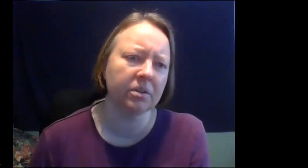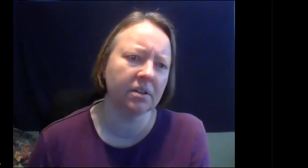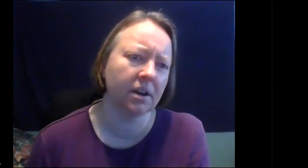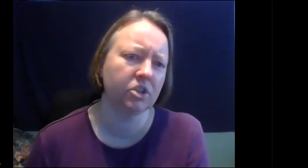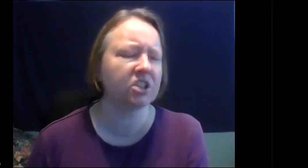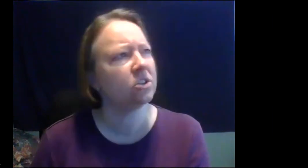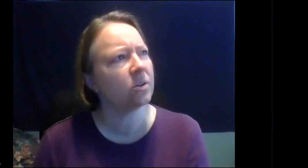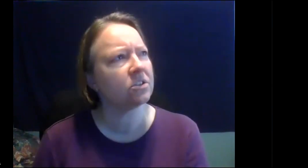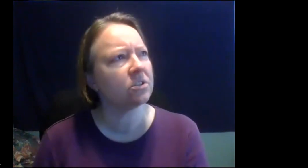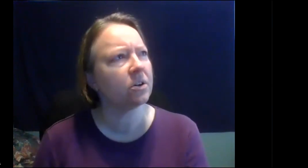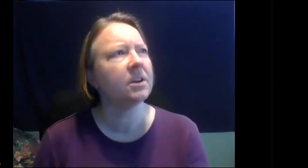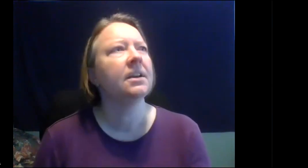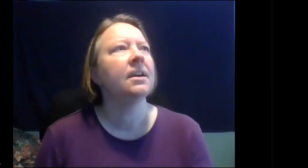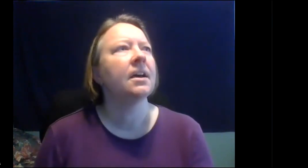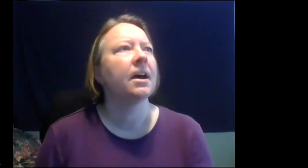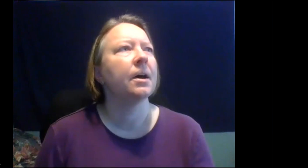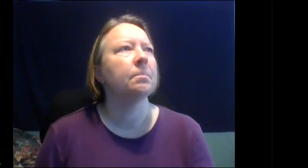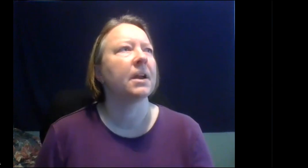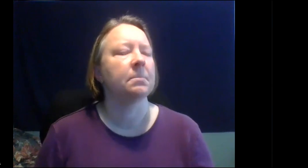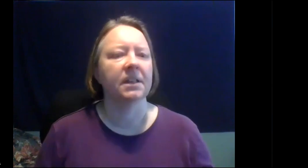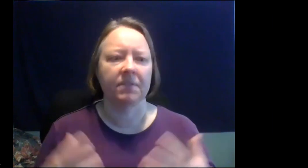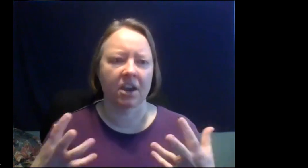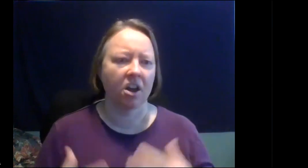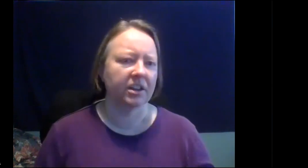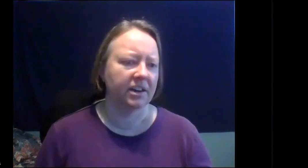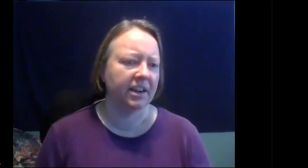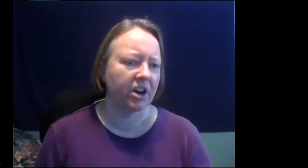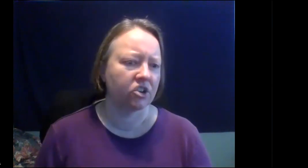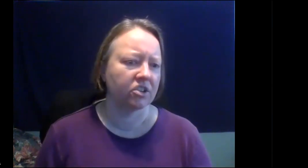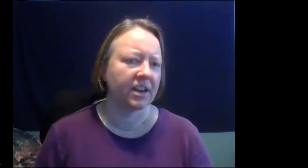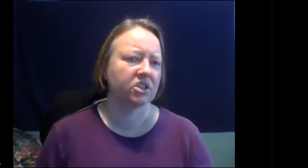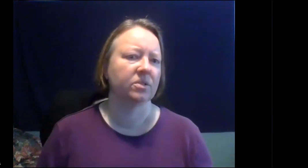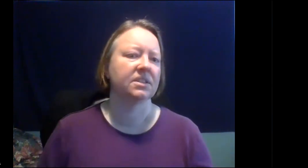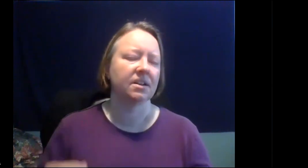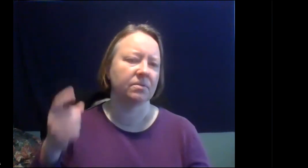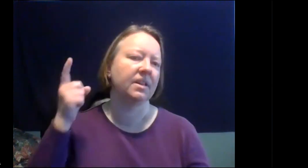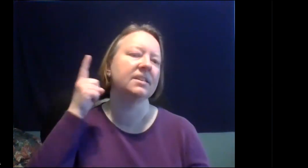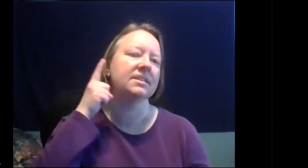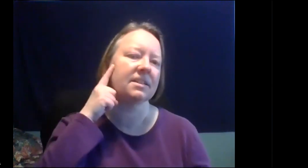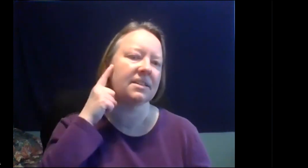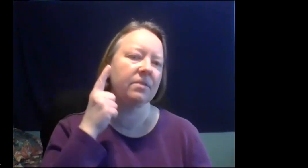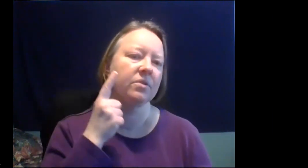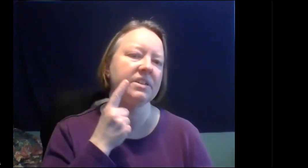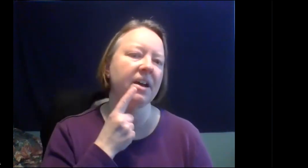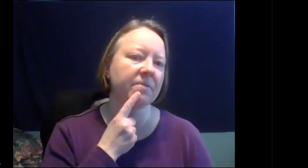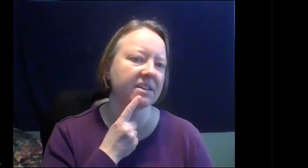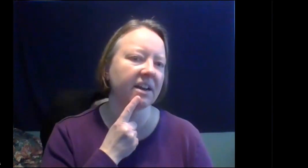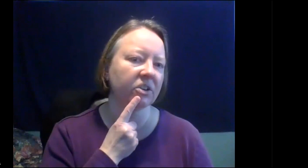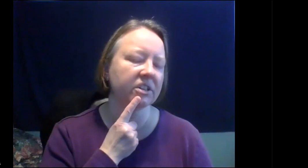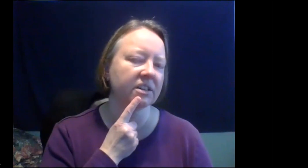Gestuno, Gestuno. But I believe they call it an international sign. So instead of like, this is the sign for deaf as I learned it